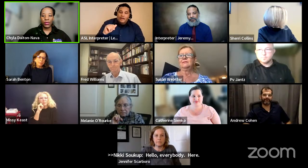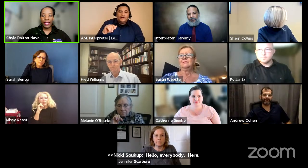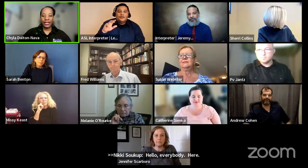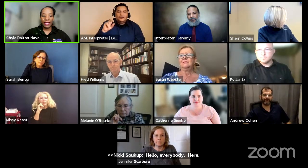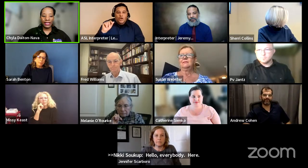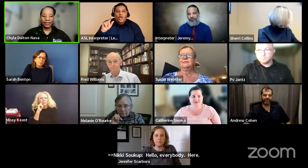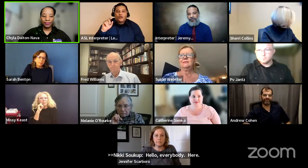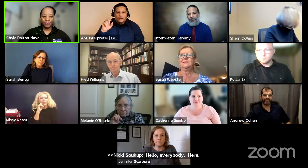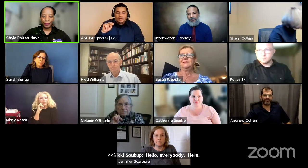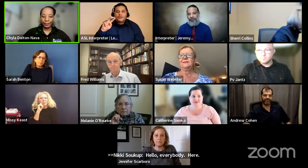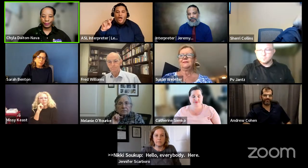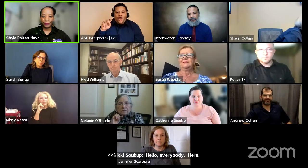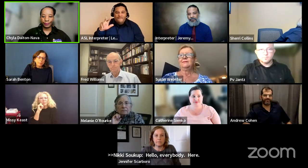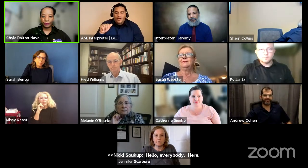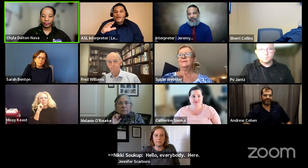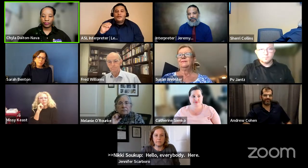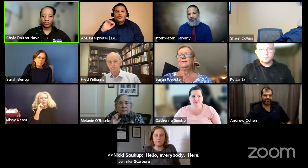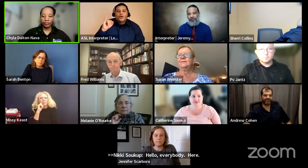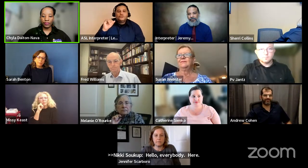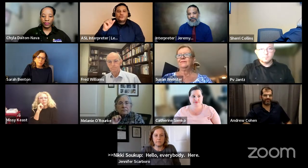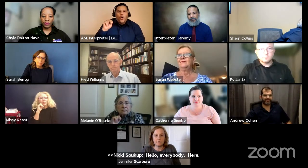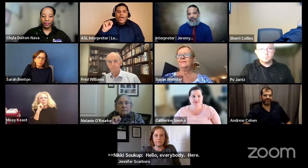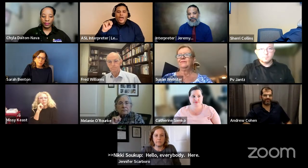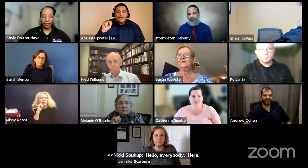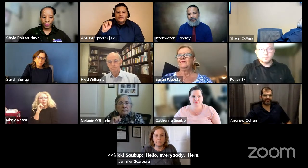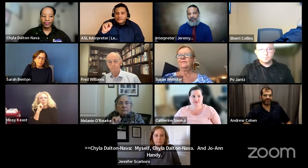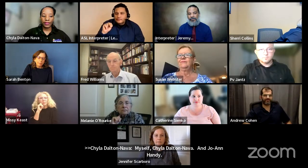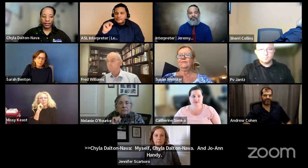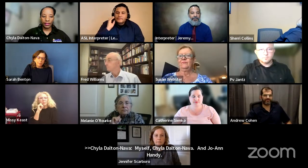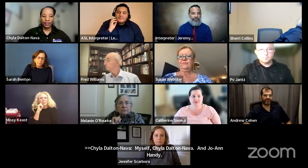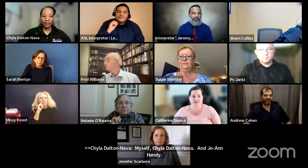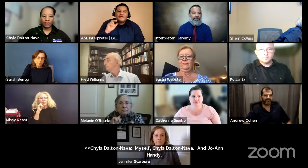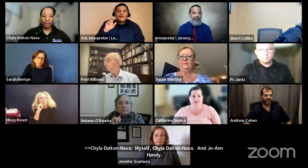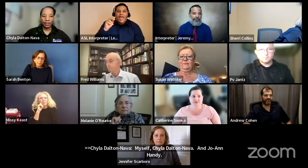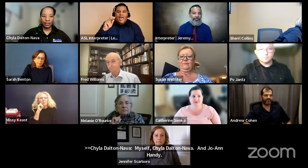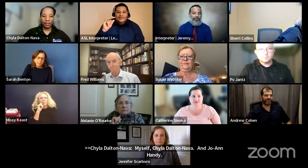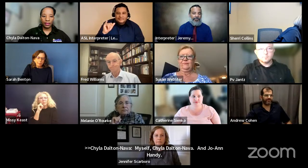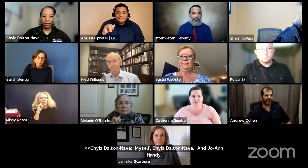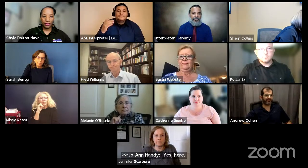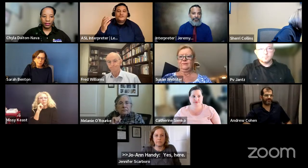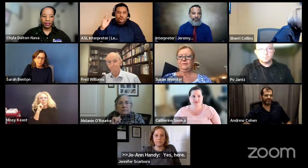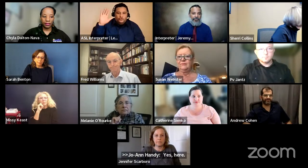And Joanne Handy. Yes, here.